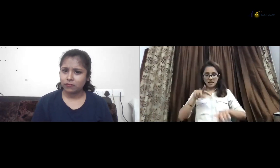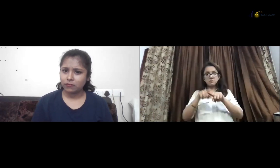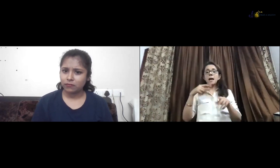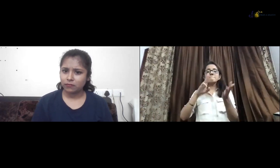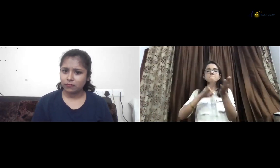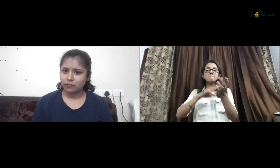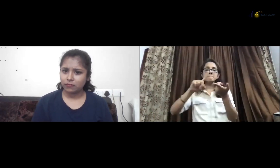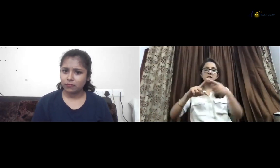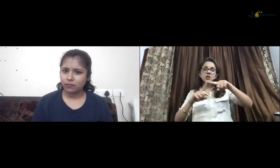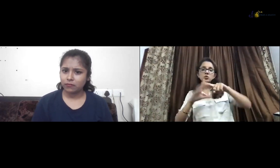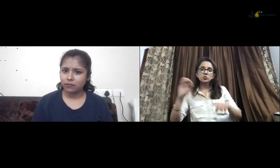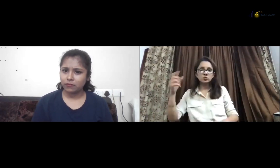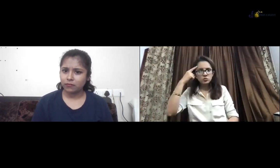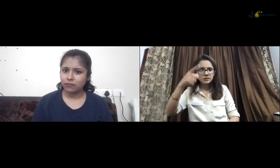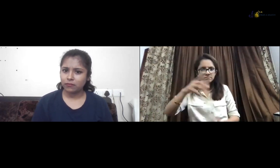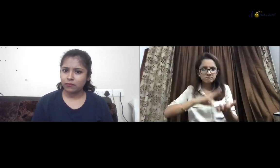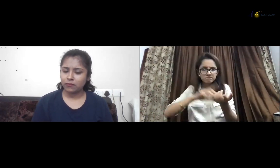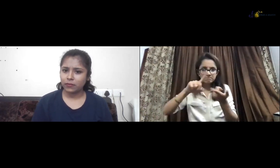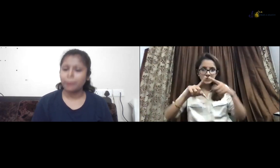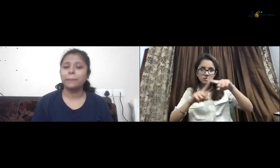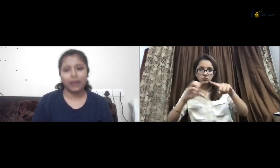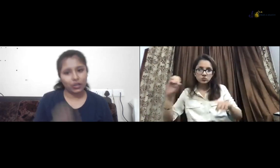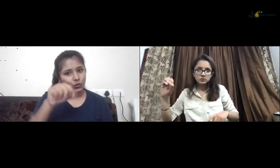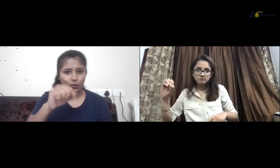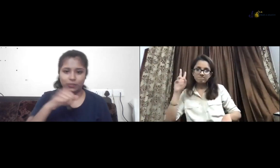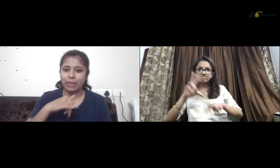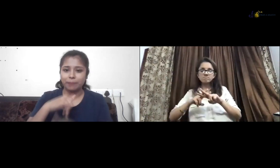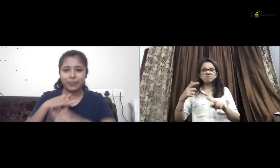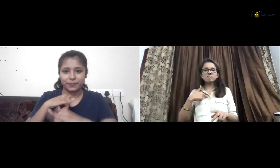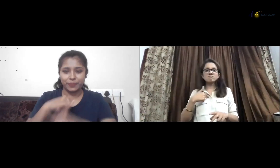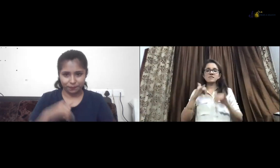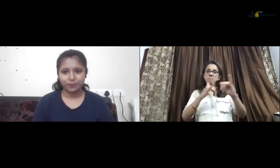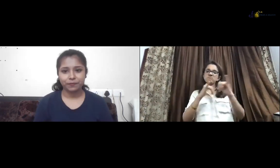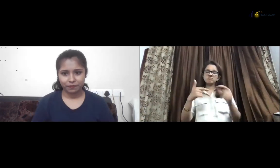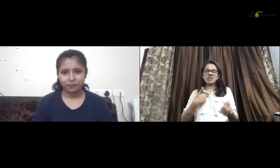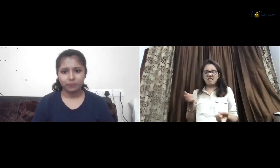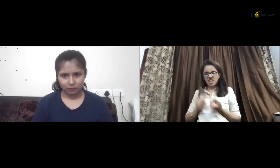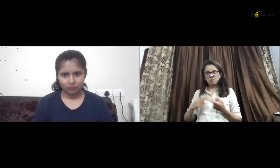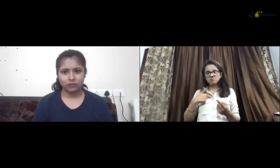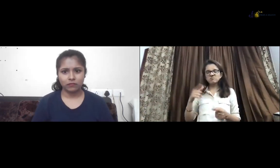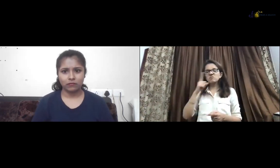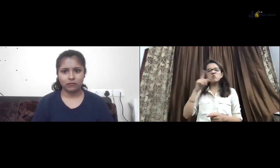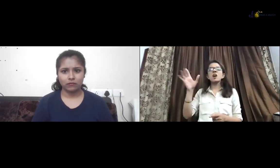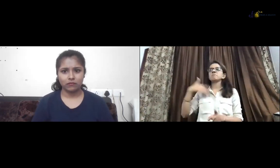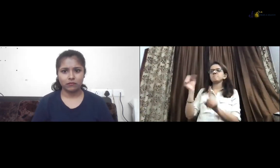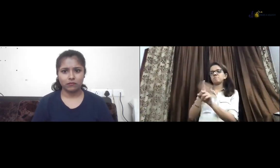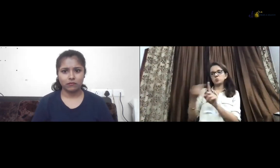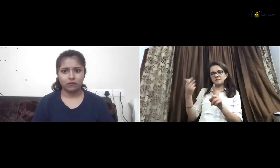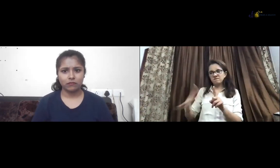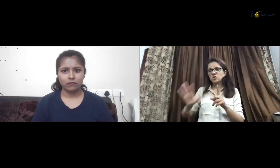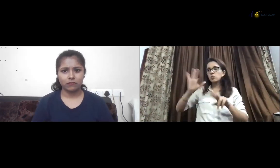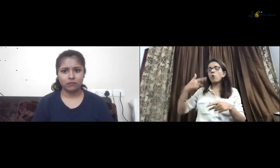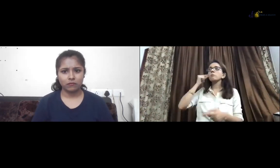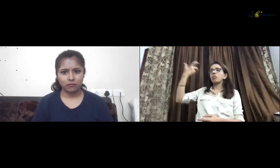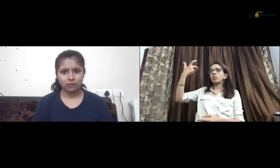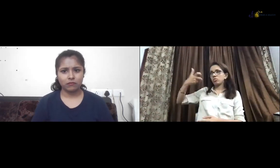very important. For example, Me Too. You remember about the Me Too hashtag? Yes. So it means Me